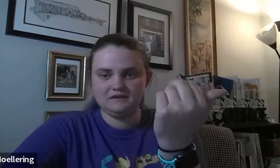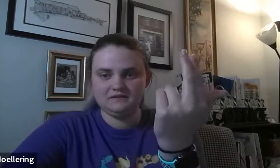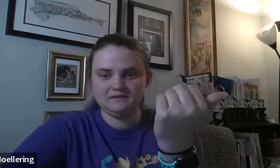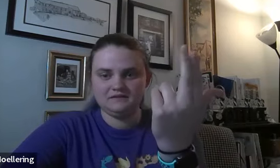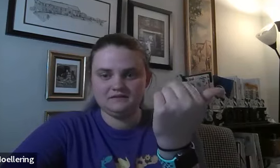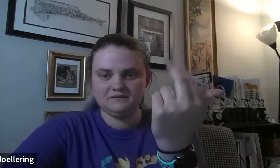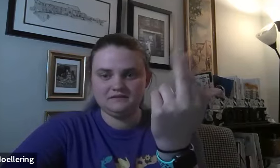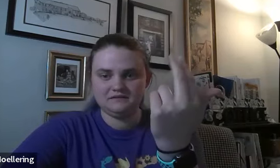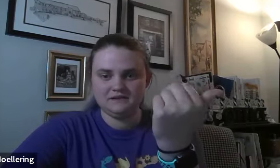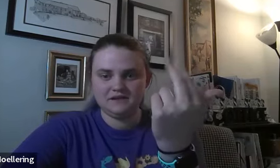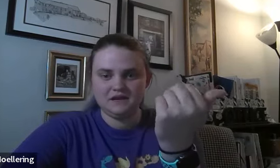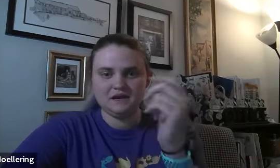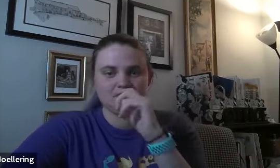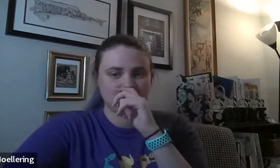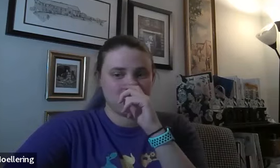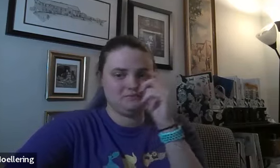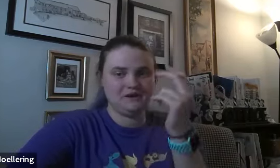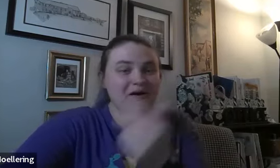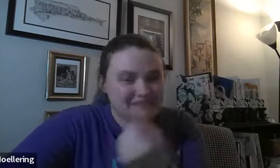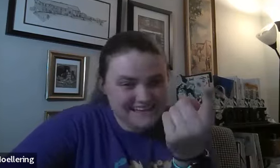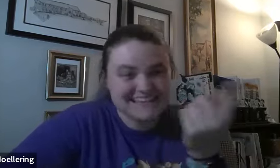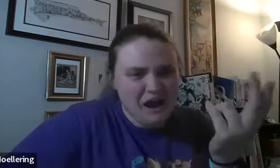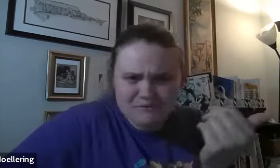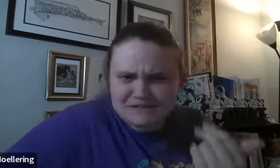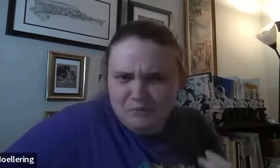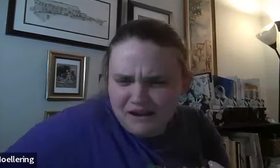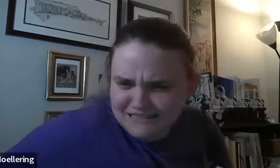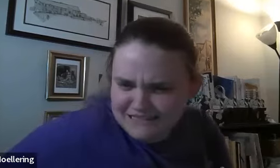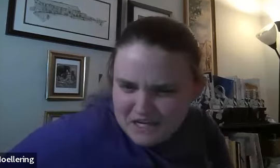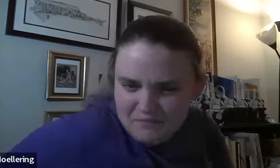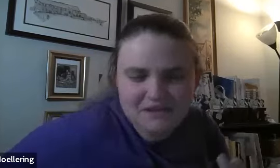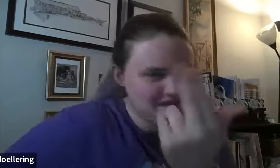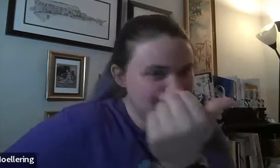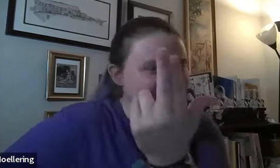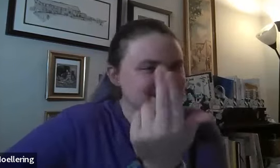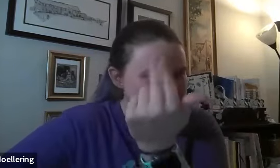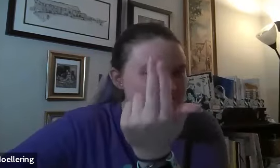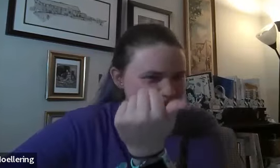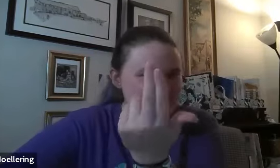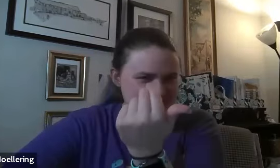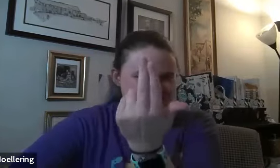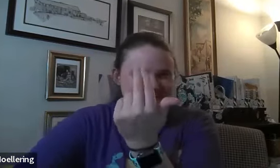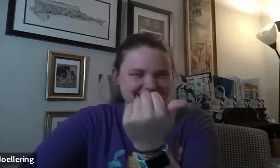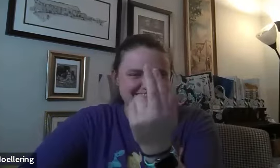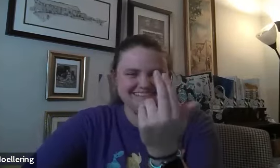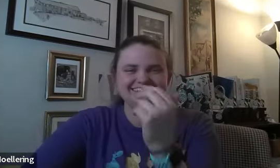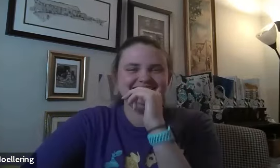Then number 3. Oh, yes. I was like, why is he saying come here? Yeah, it's that come here motion.